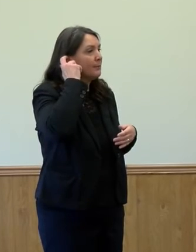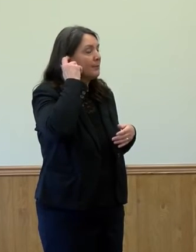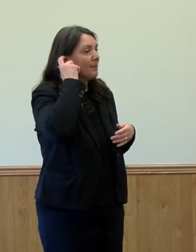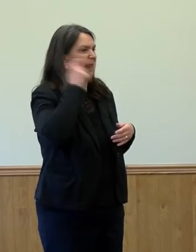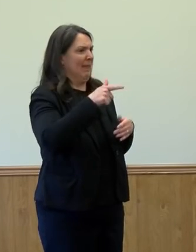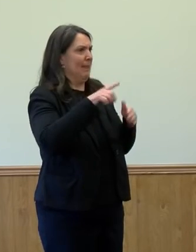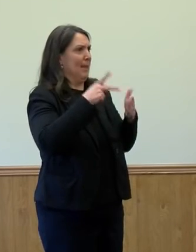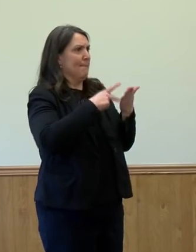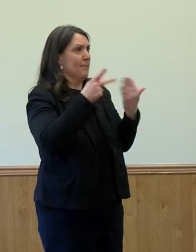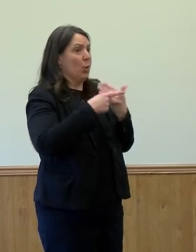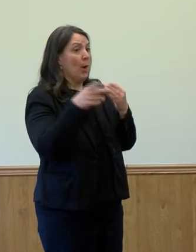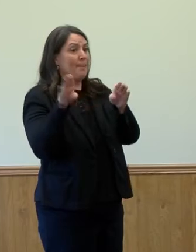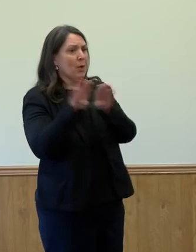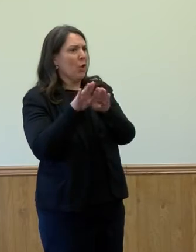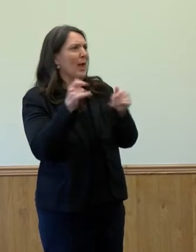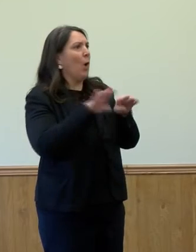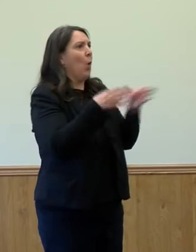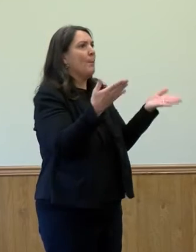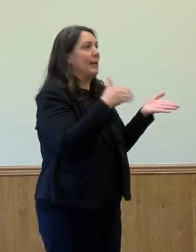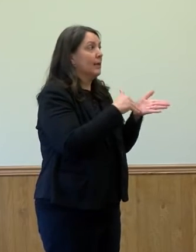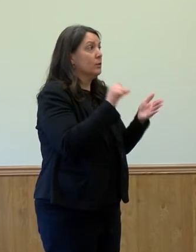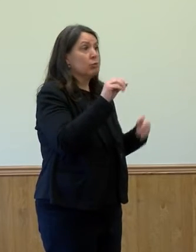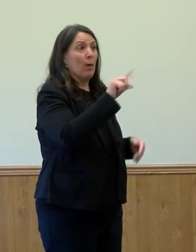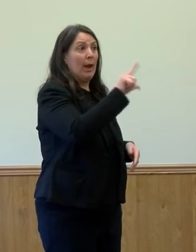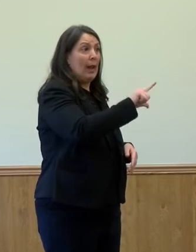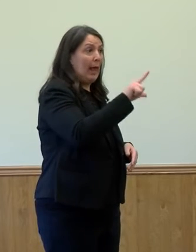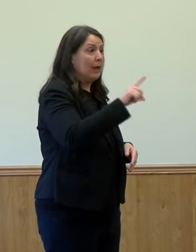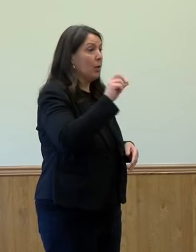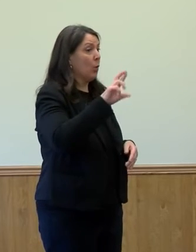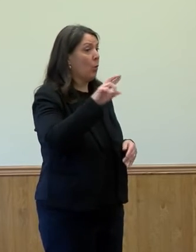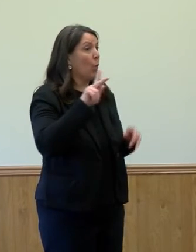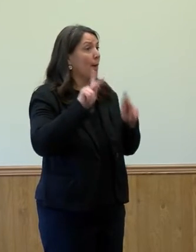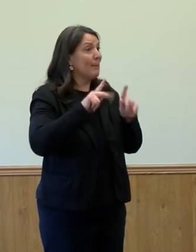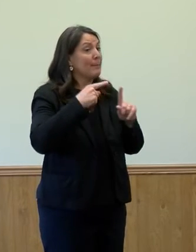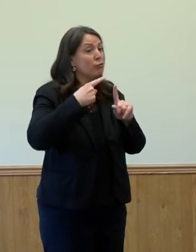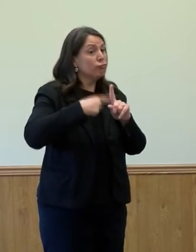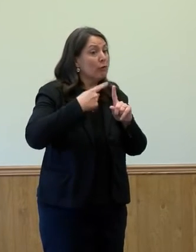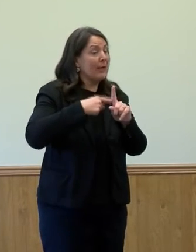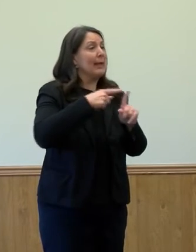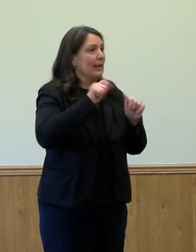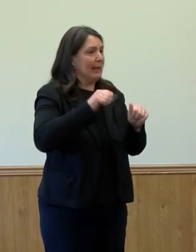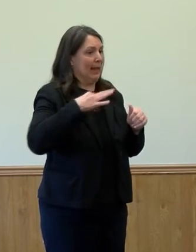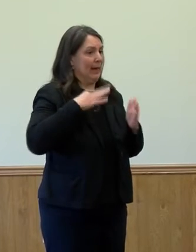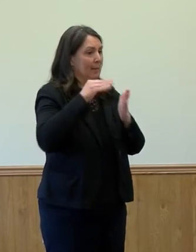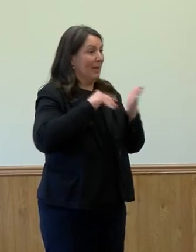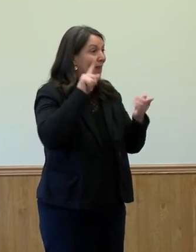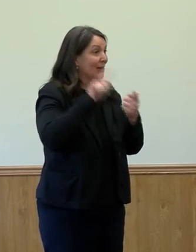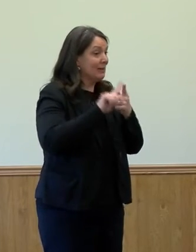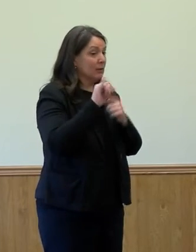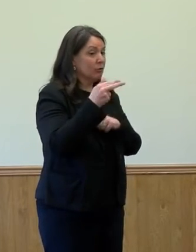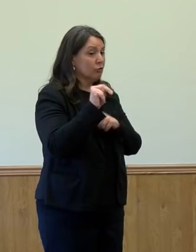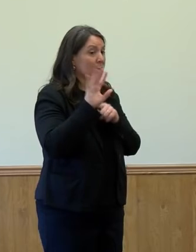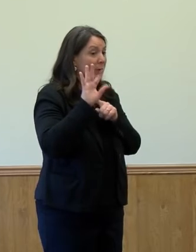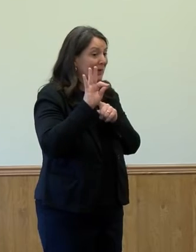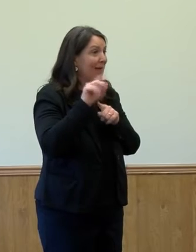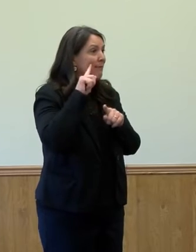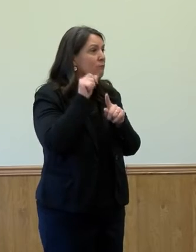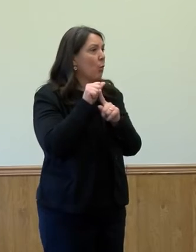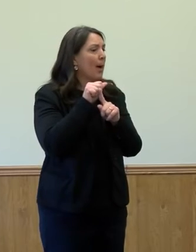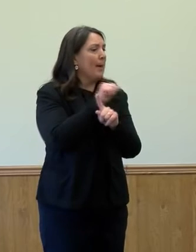the program. So landlords or tenants can apply for the program until January 9th. It is for back